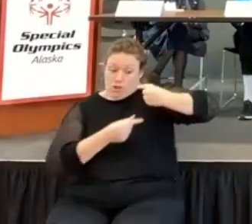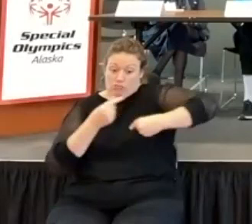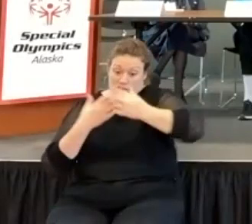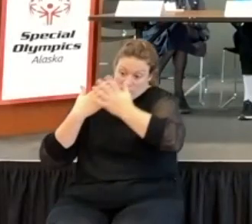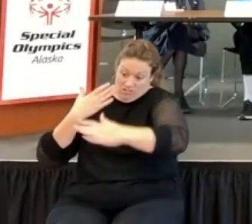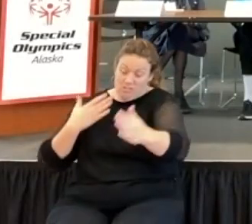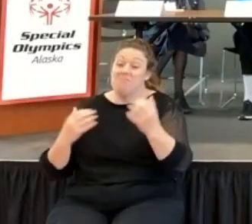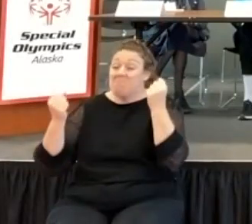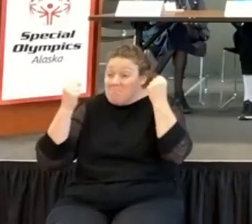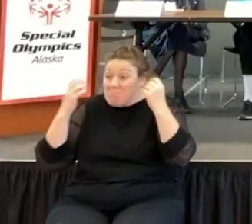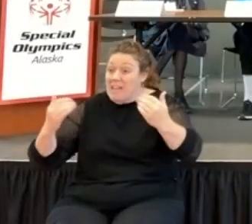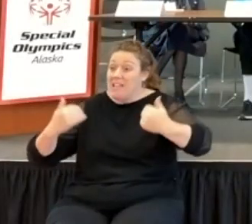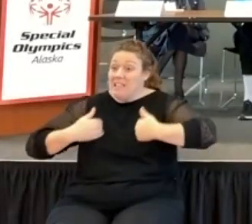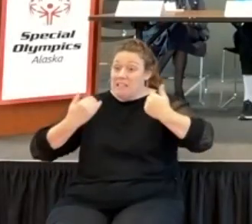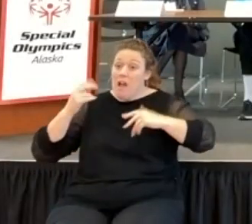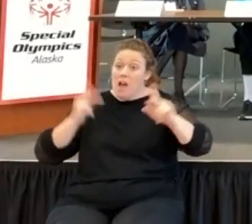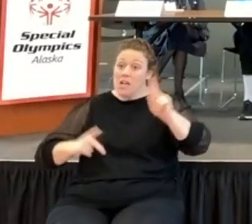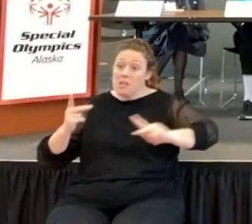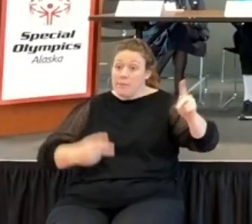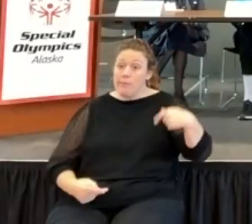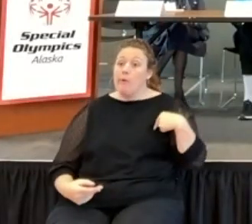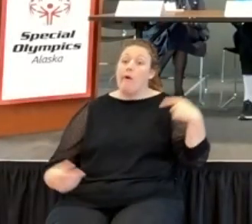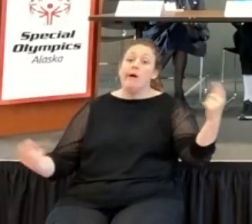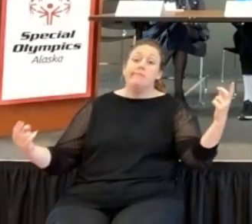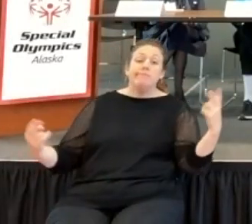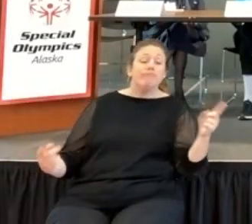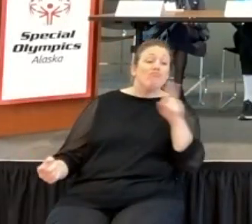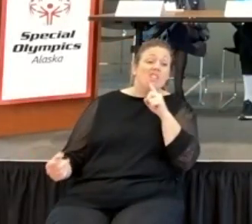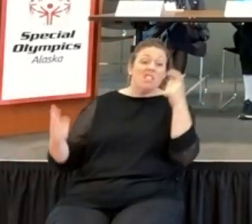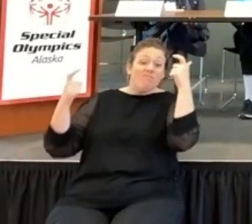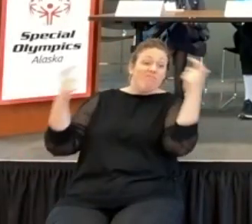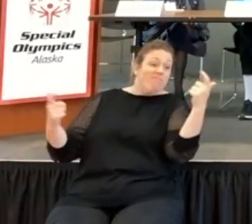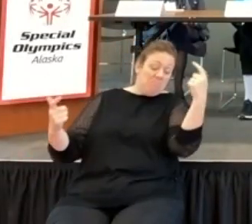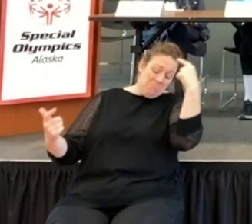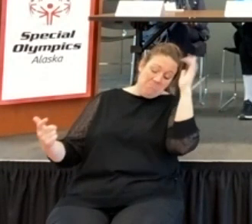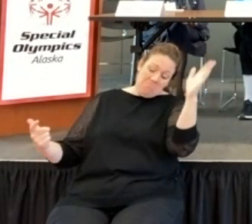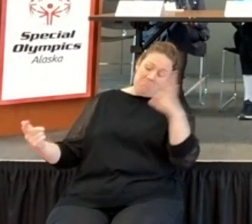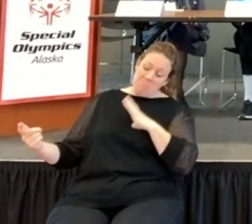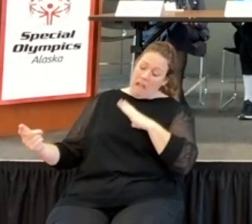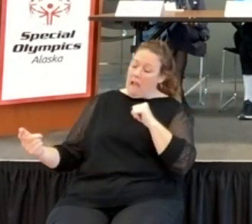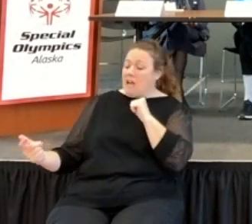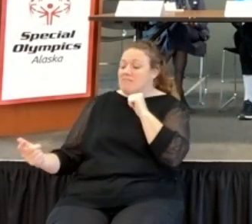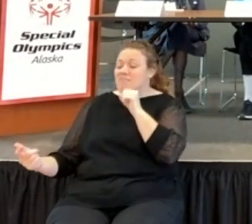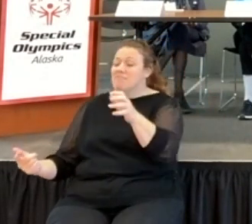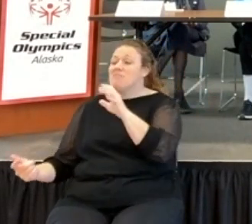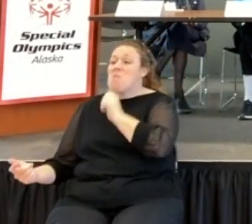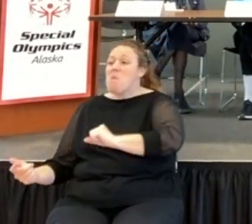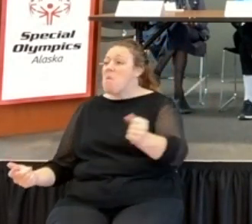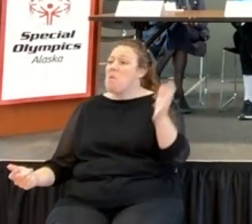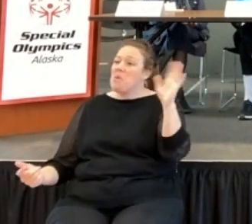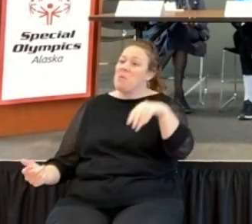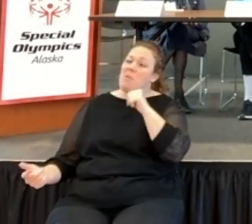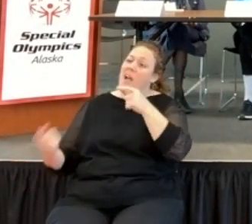in the street, don't think that they're going to be older. And they could be. And I would like to sit down in a circle, just like